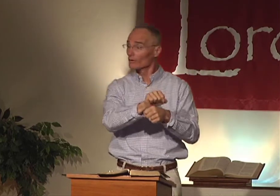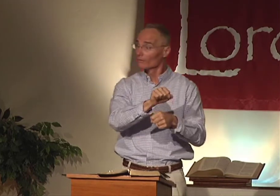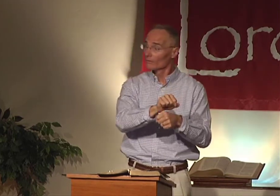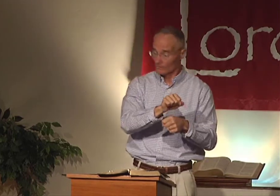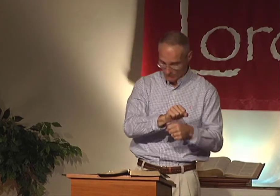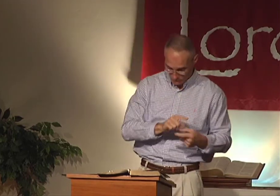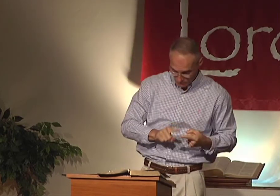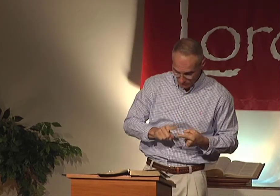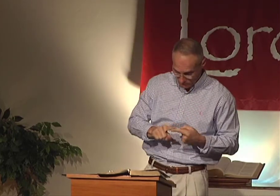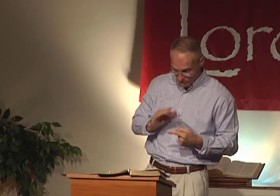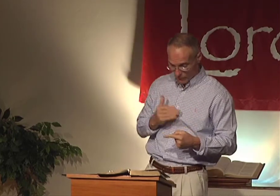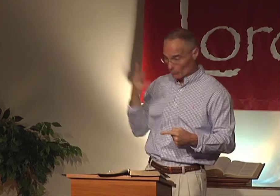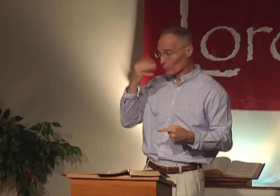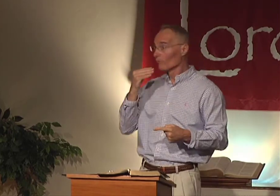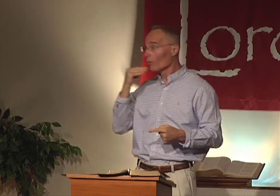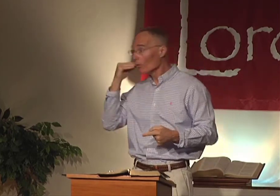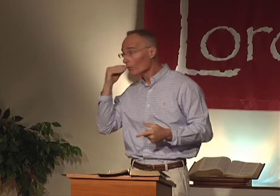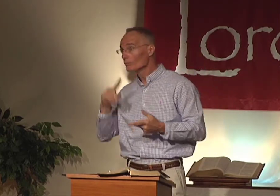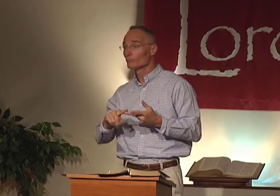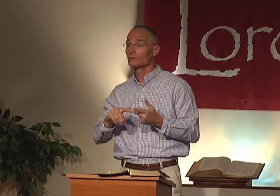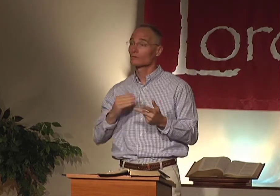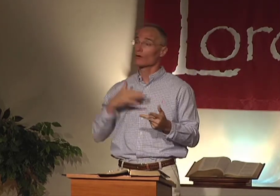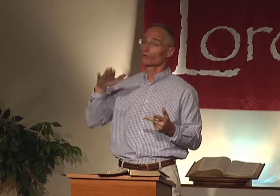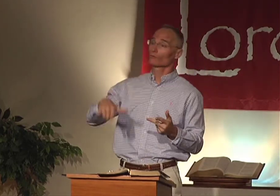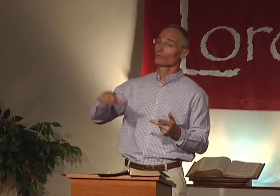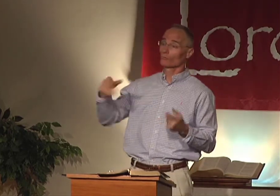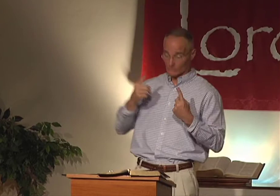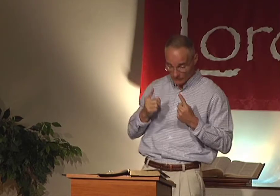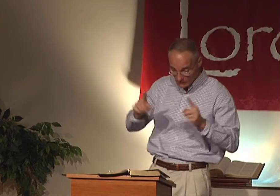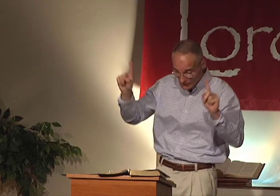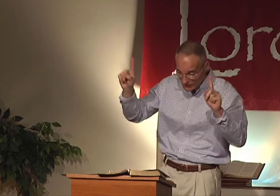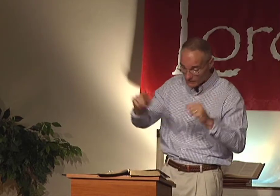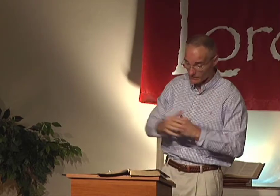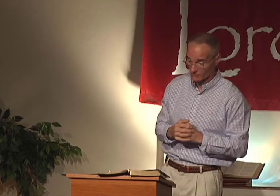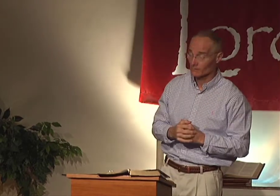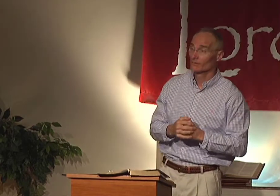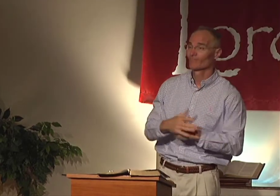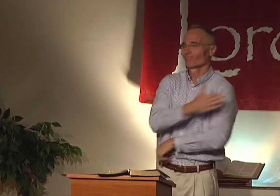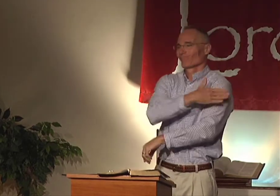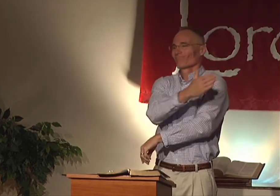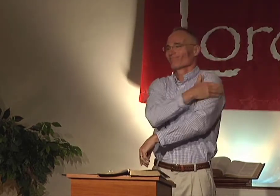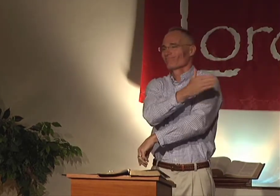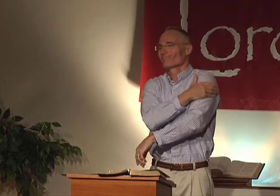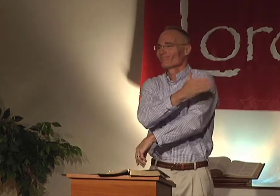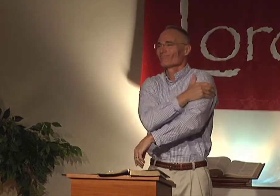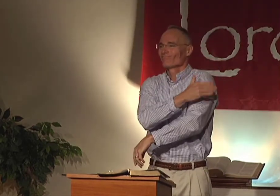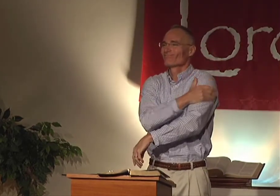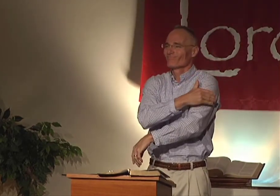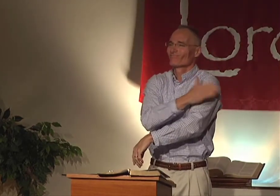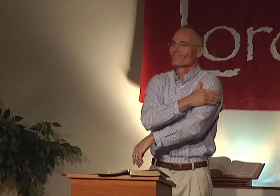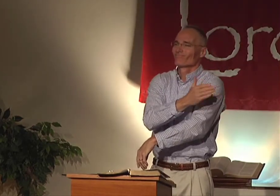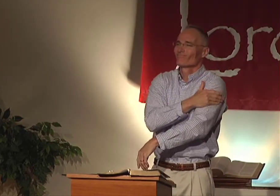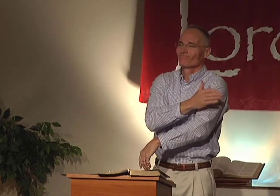Our promotion at work, our beautiful home, our children's successes, we're patting ourselves on the